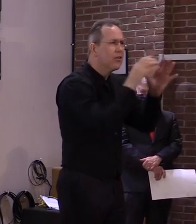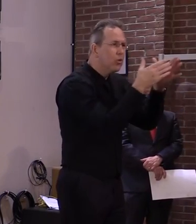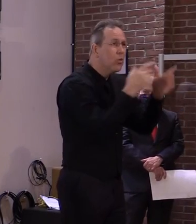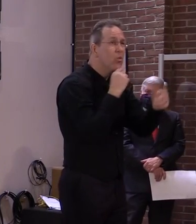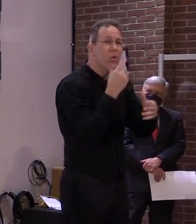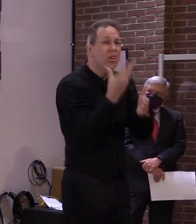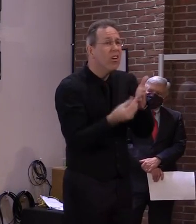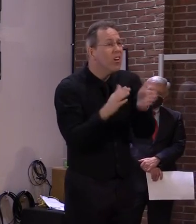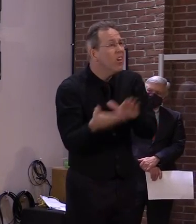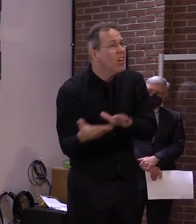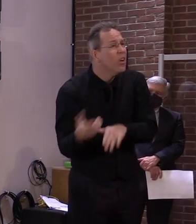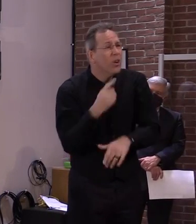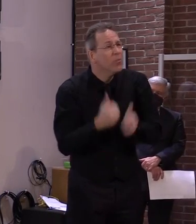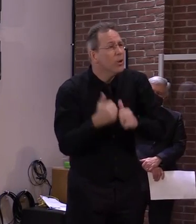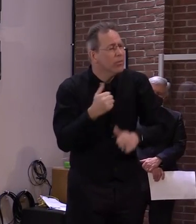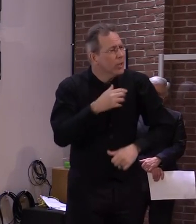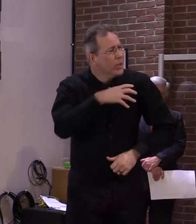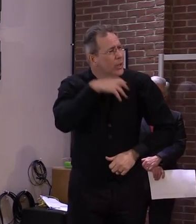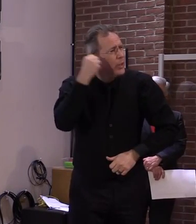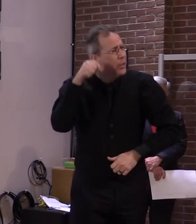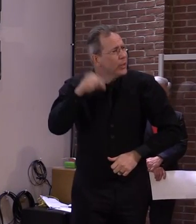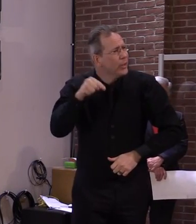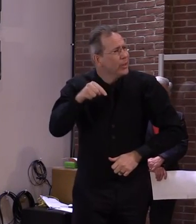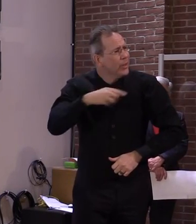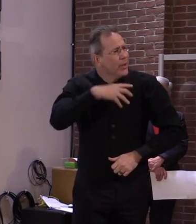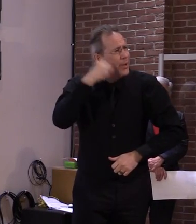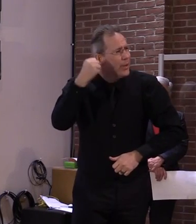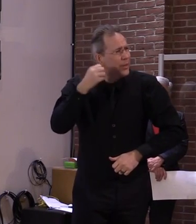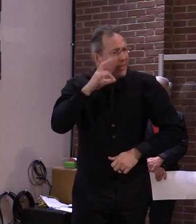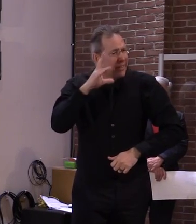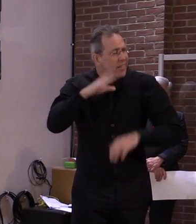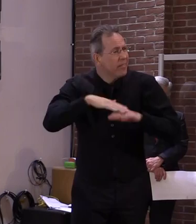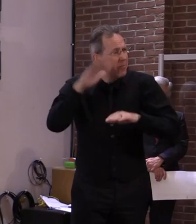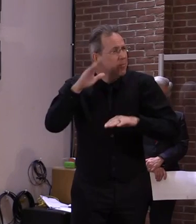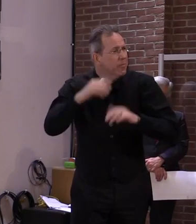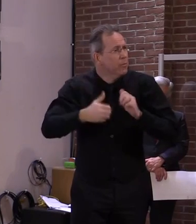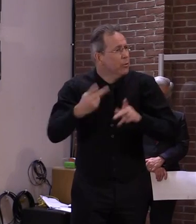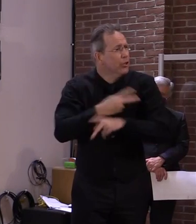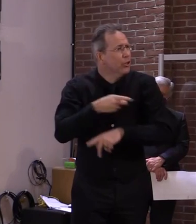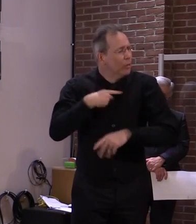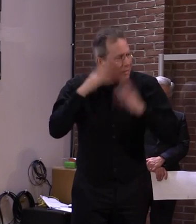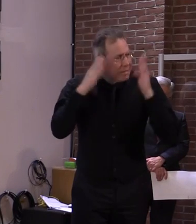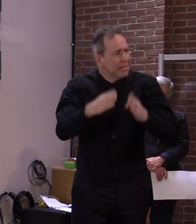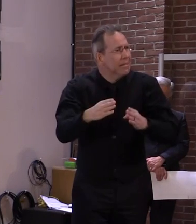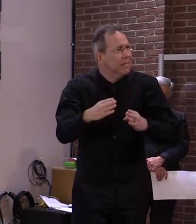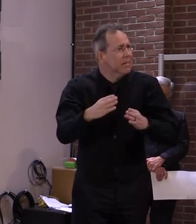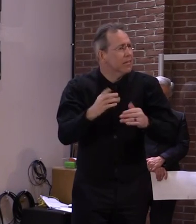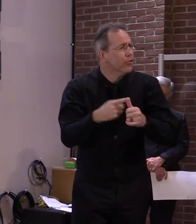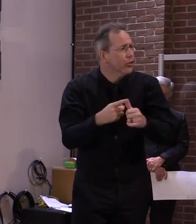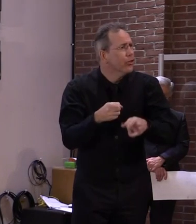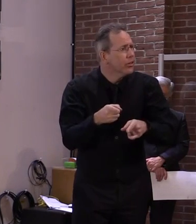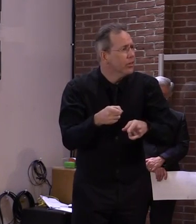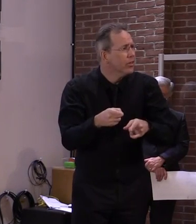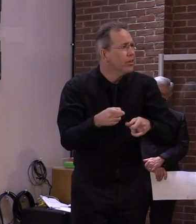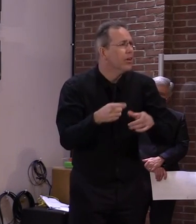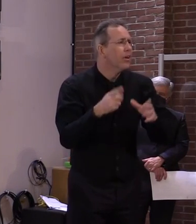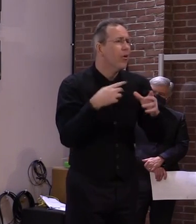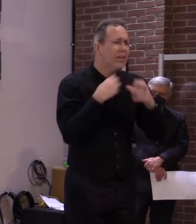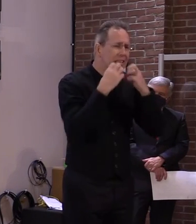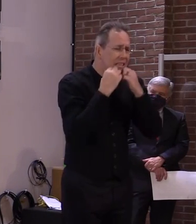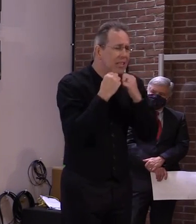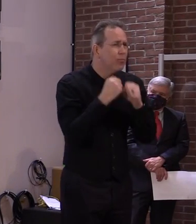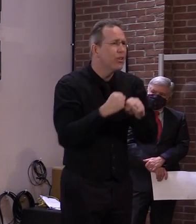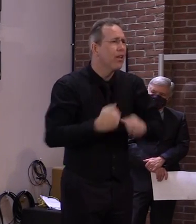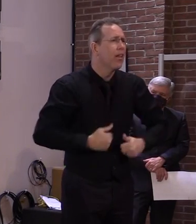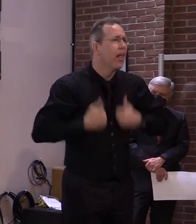we're focused on. We want to make sure that we protect loss of life, and that's why we've taken the approach we have.